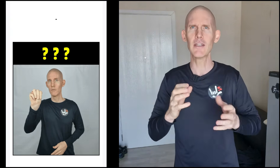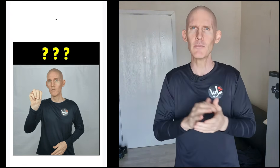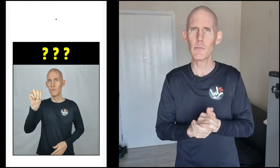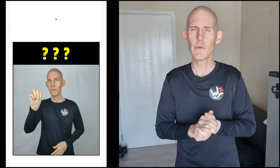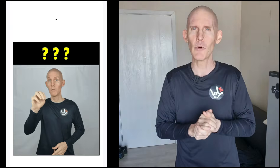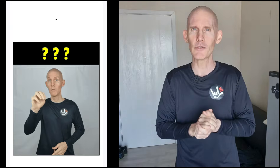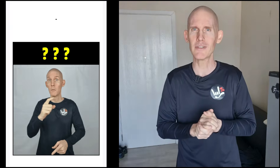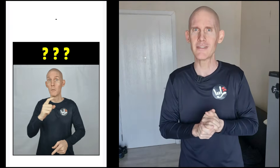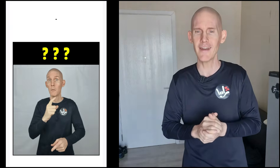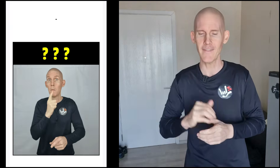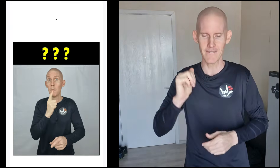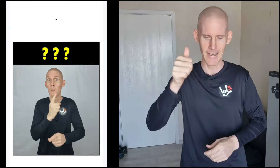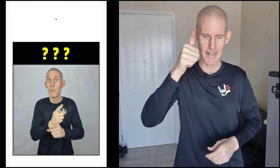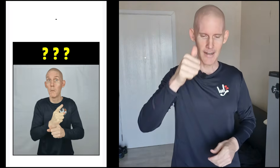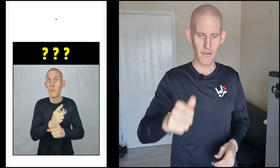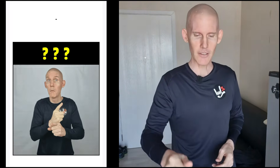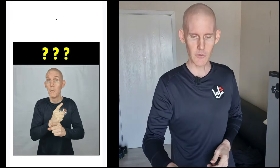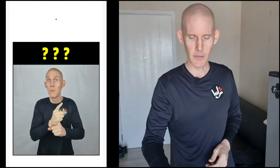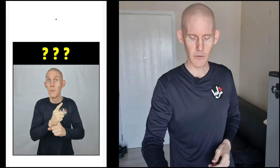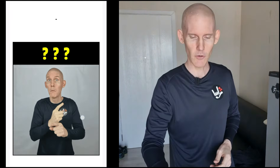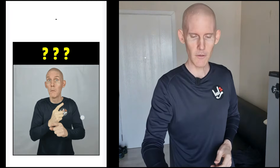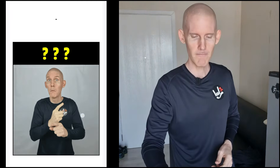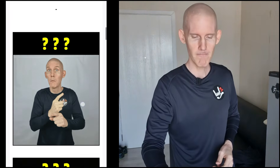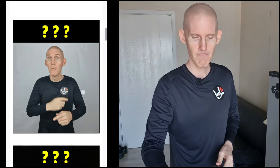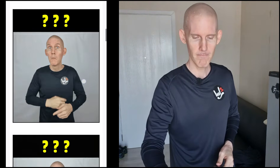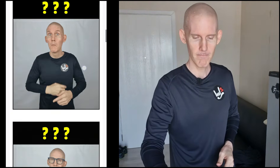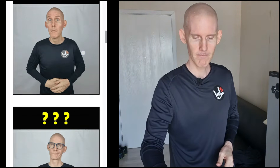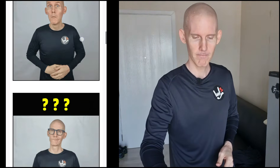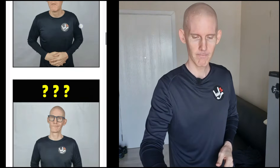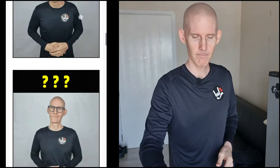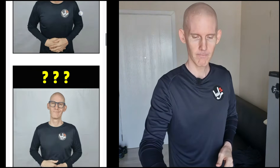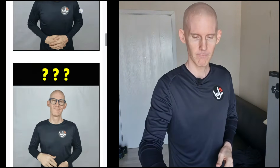You're just getting the motions down. All right, so let's scroll.